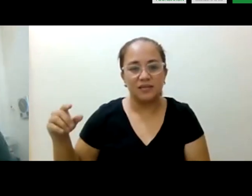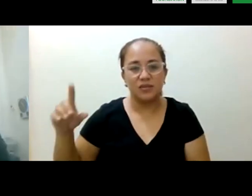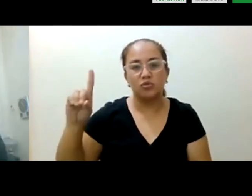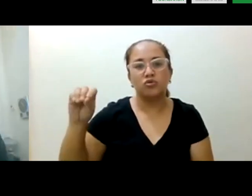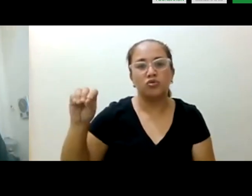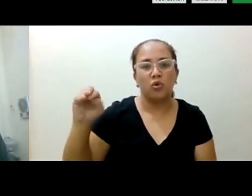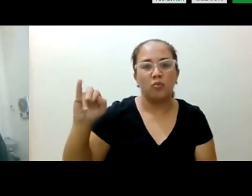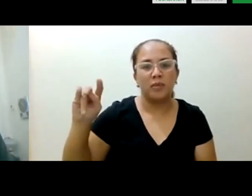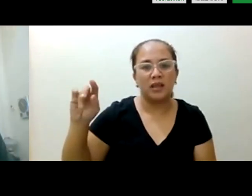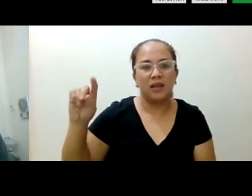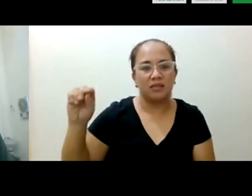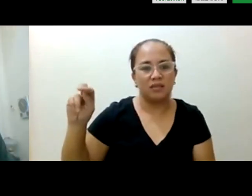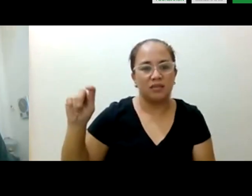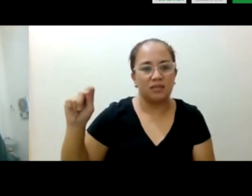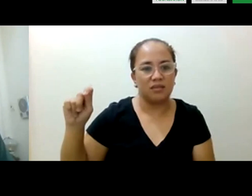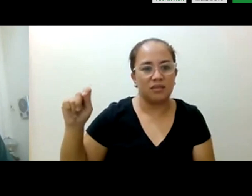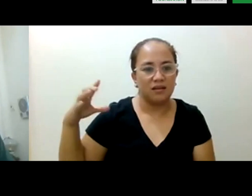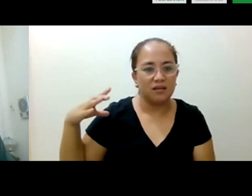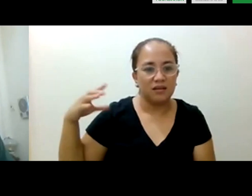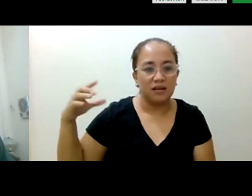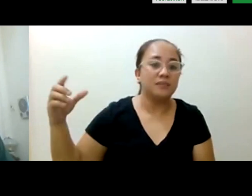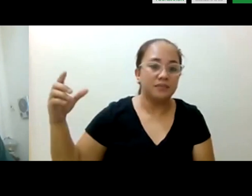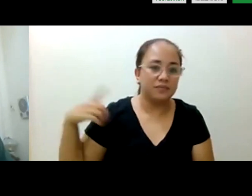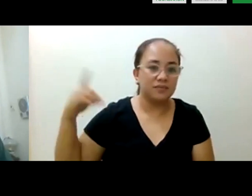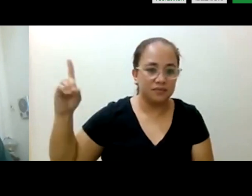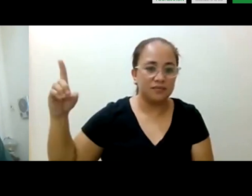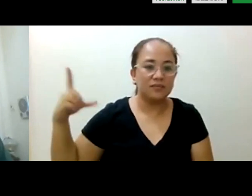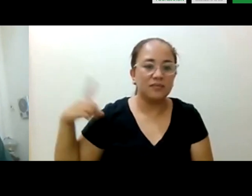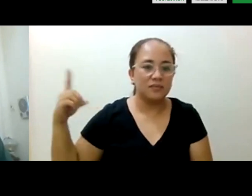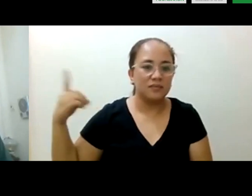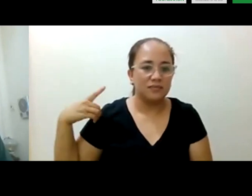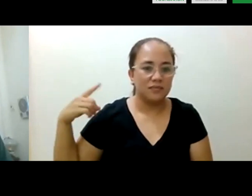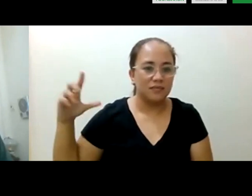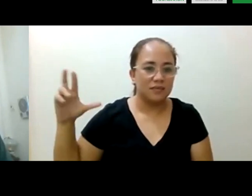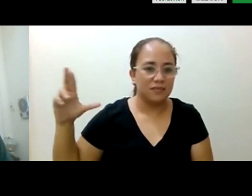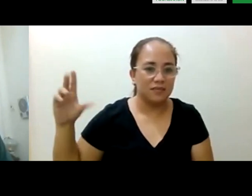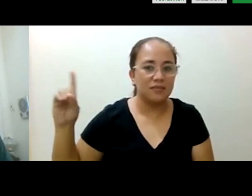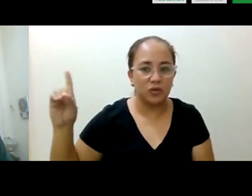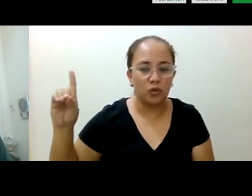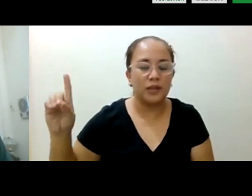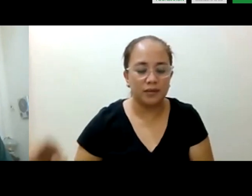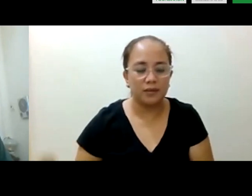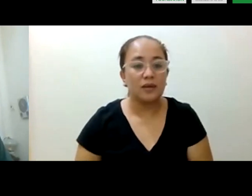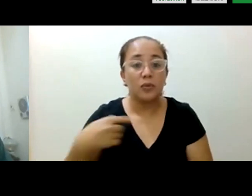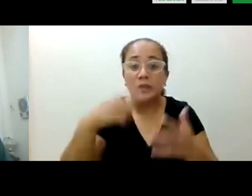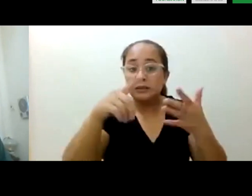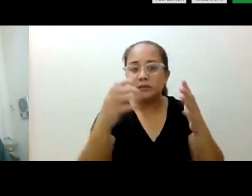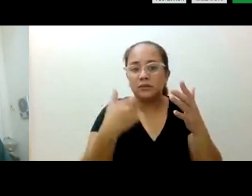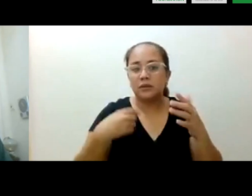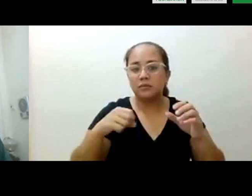All right, so now let's go ahead and look at the data from Ho Chi Minh City Sign